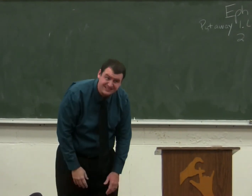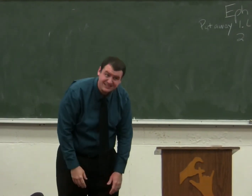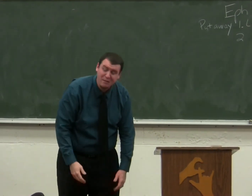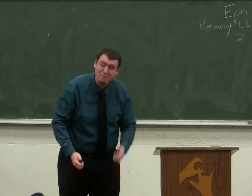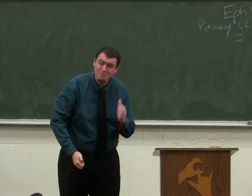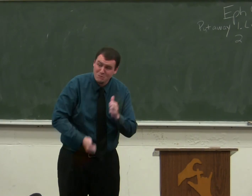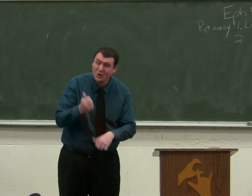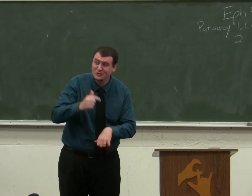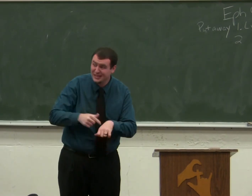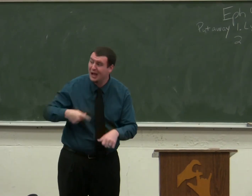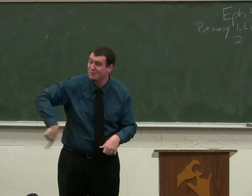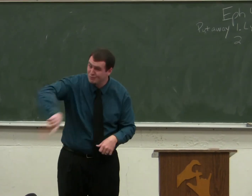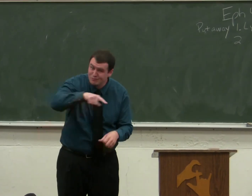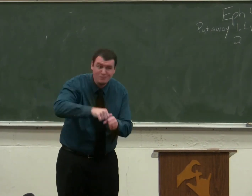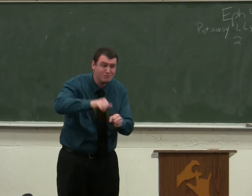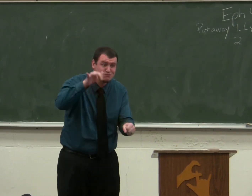stupidest reasons.